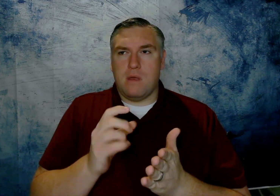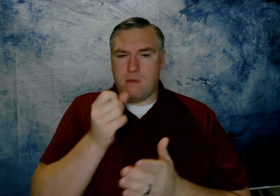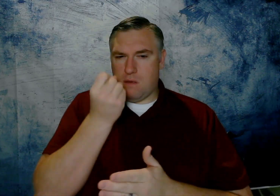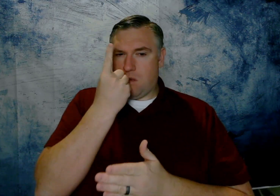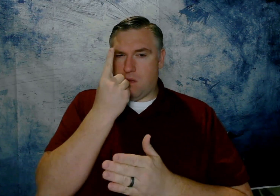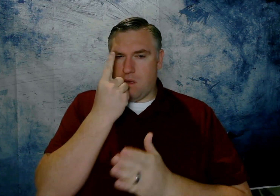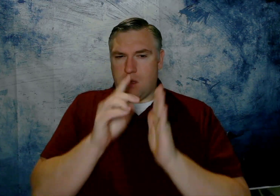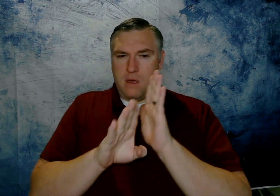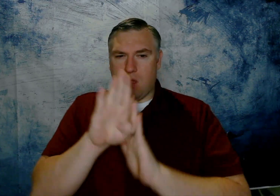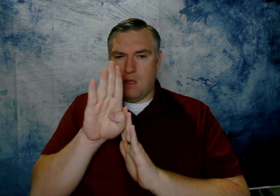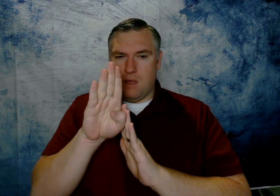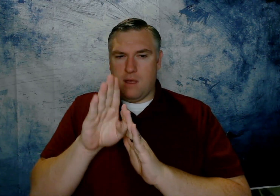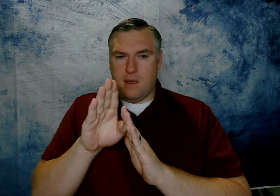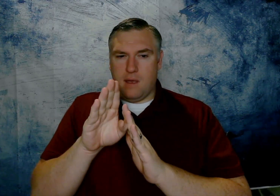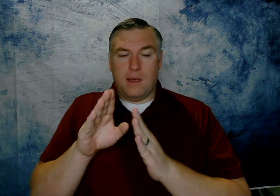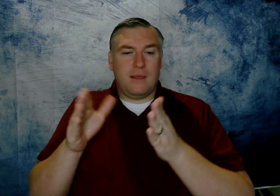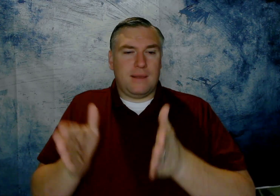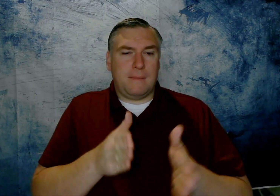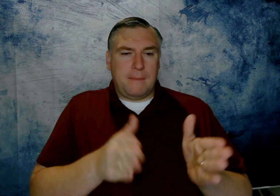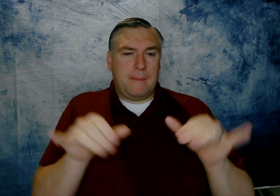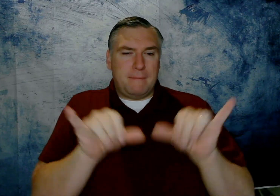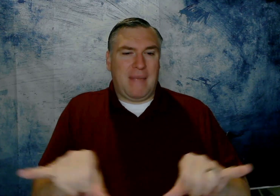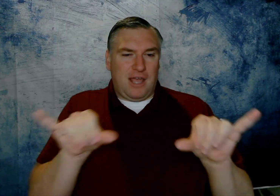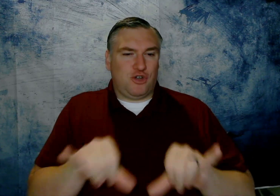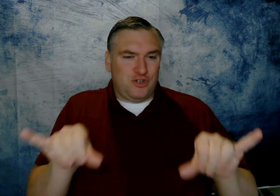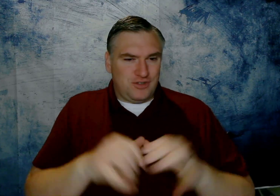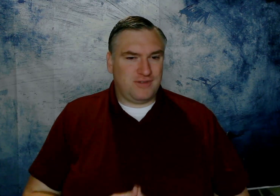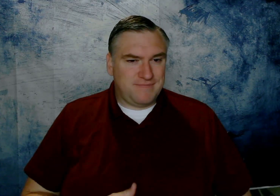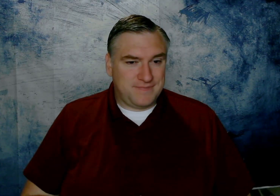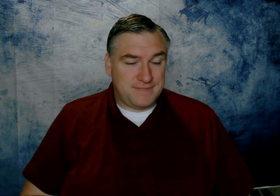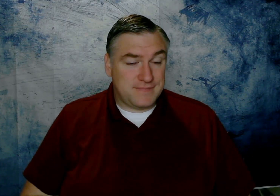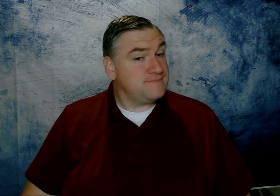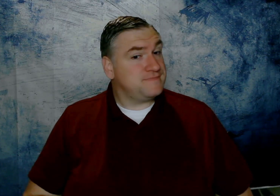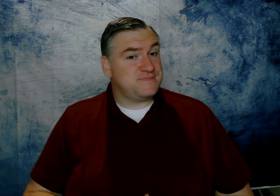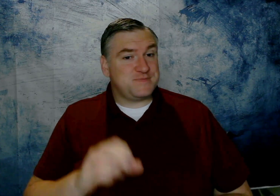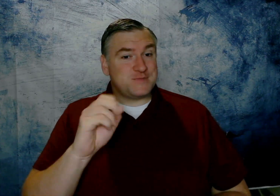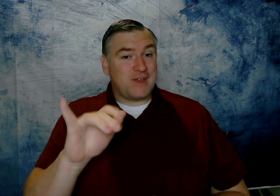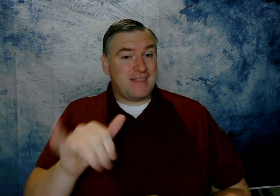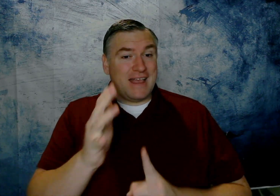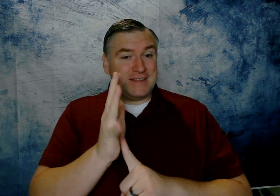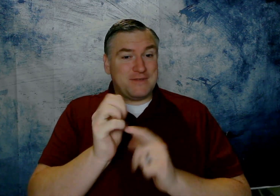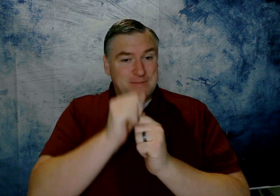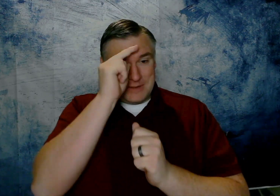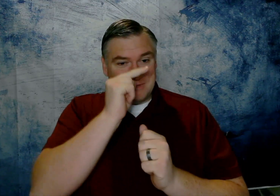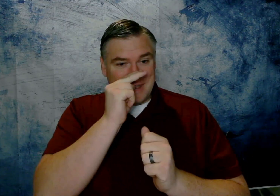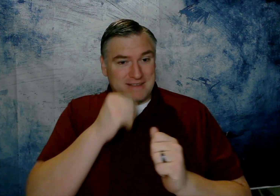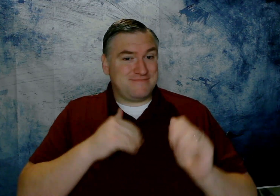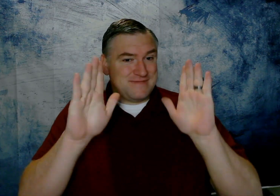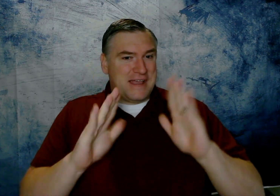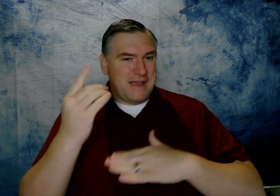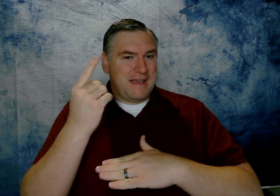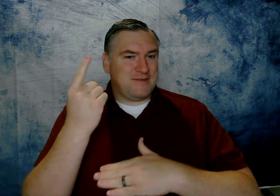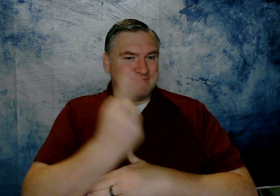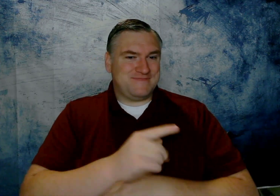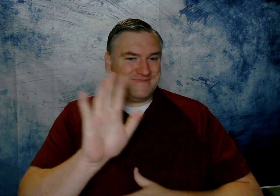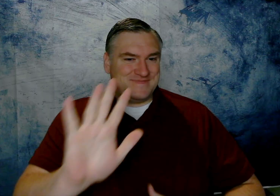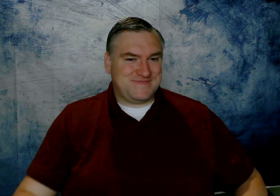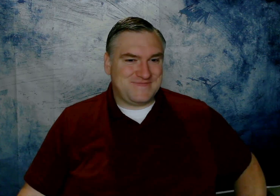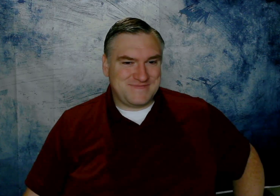Really visualize words and help students develop those sense of patterns. Okay, that's 5 Minutes with Nate. Have a great day.